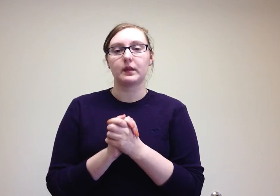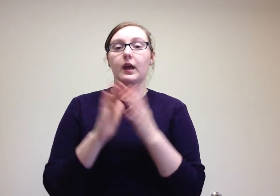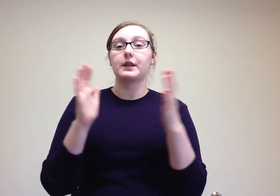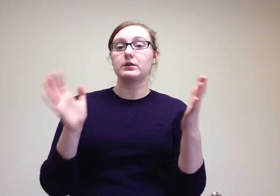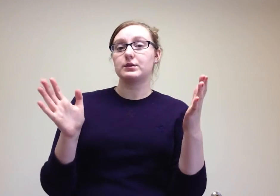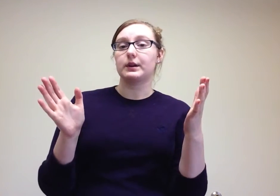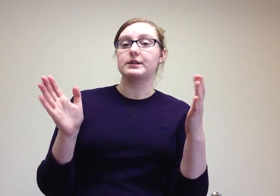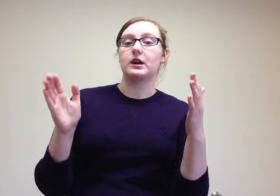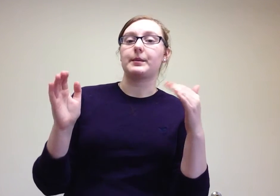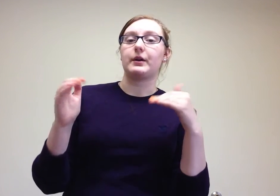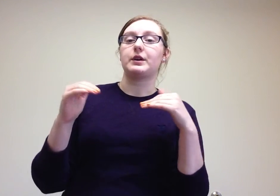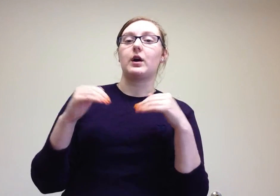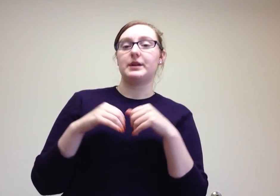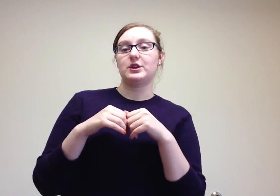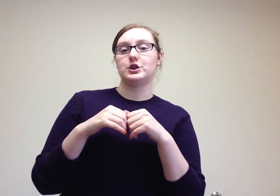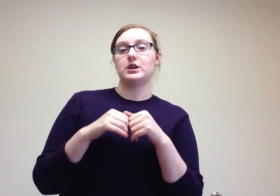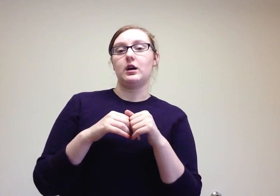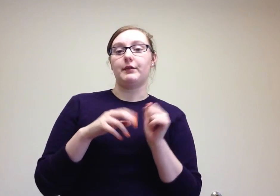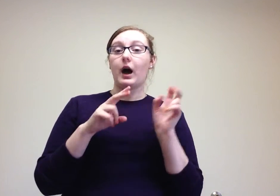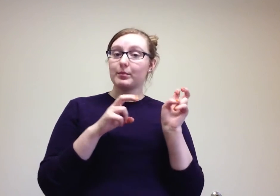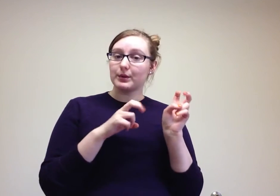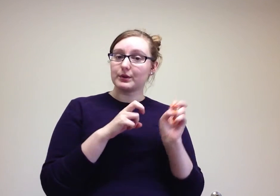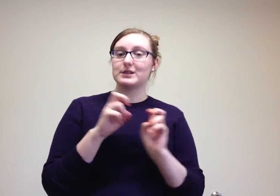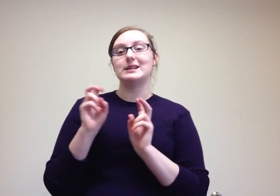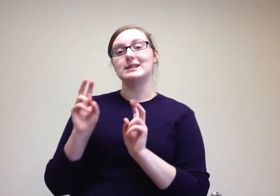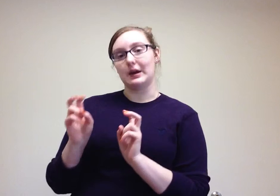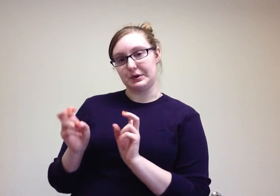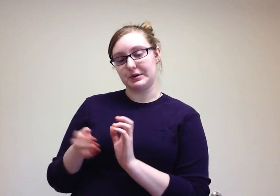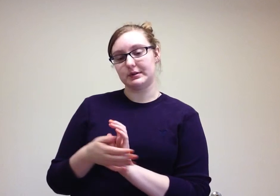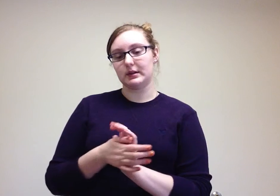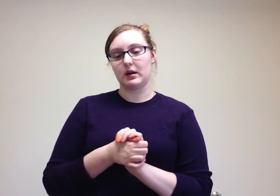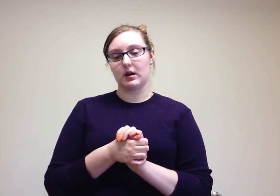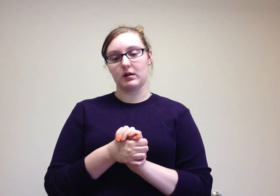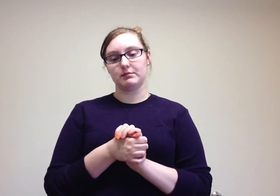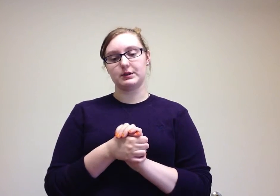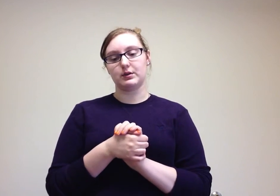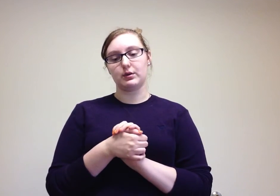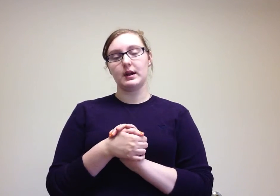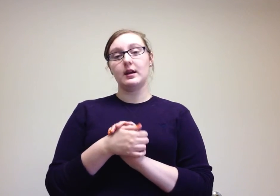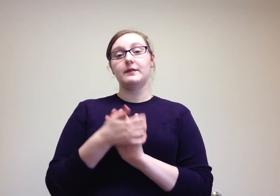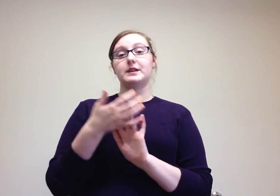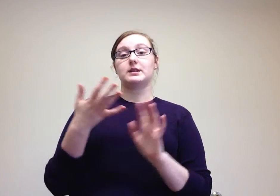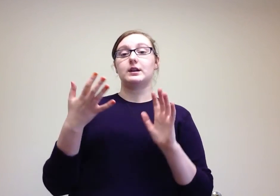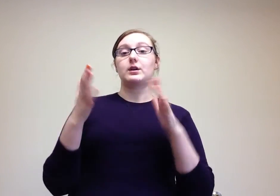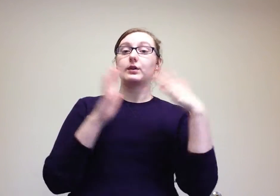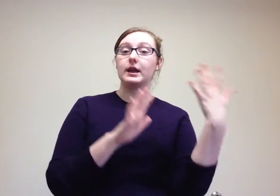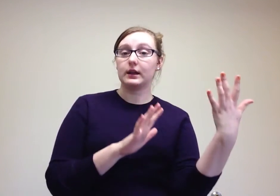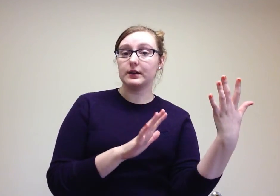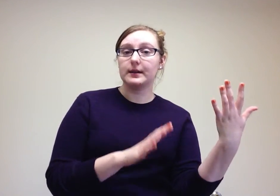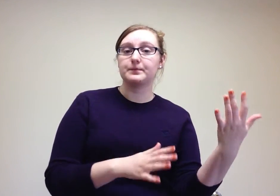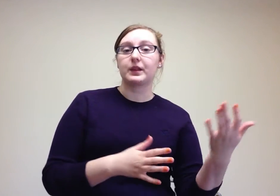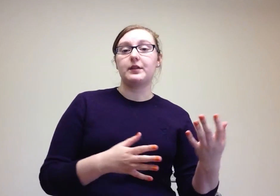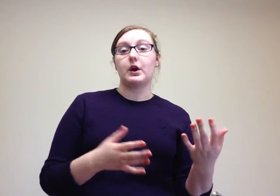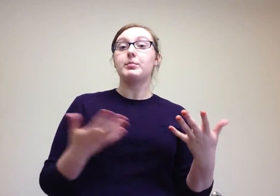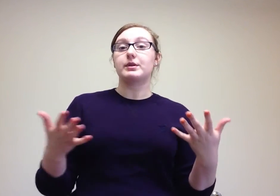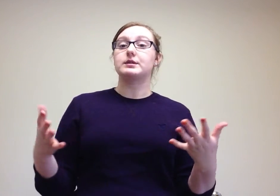And then also we're going to talk about the combination of uppers and downers. So things like cocaine, they're uppers. They